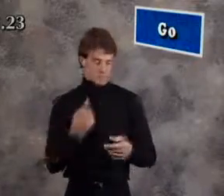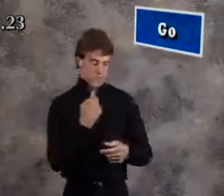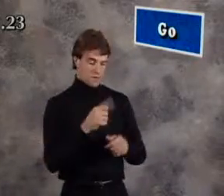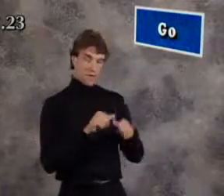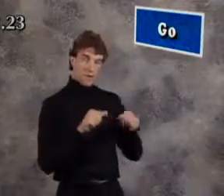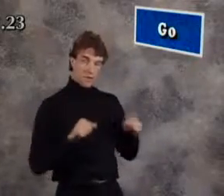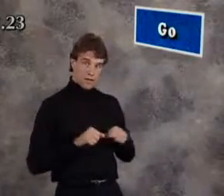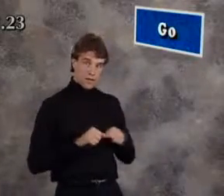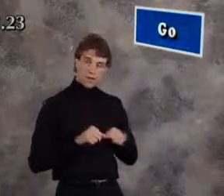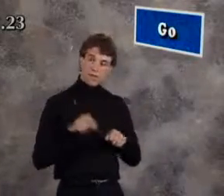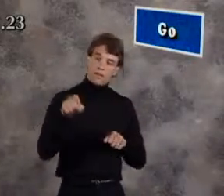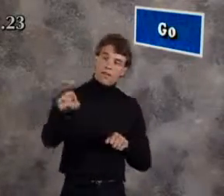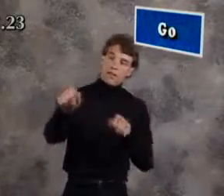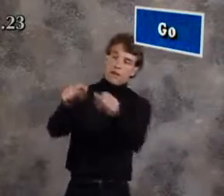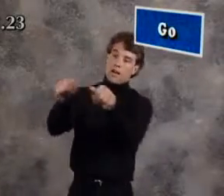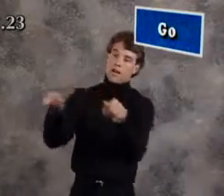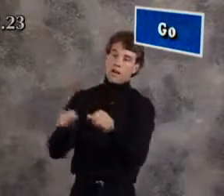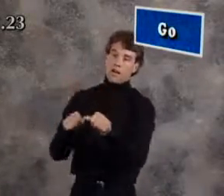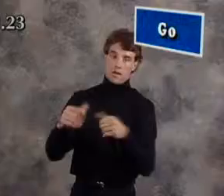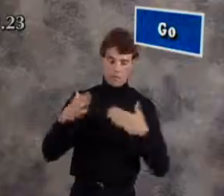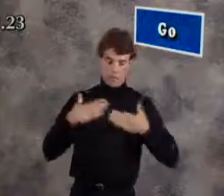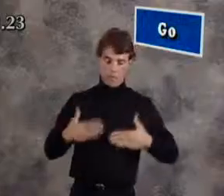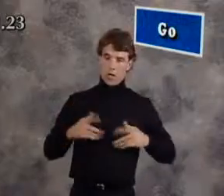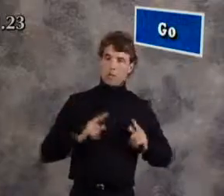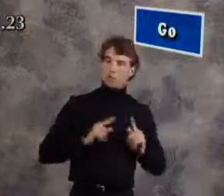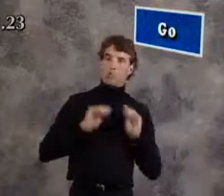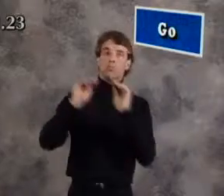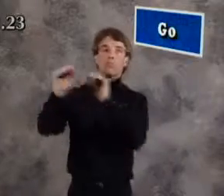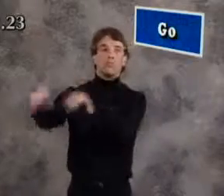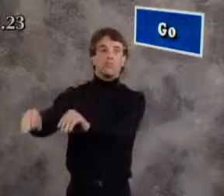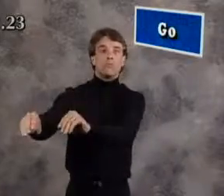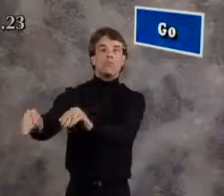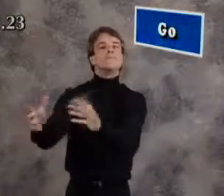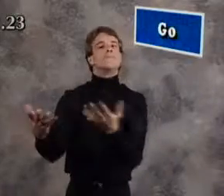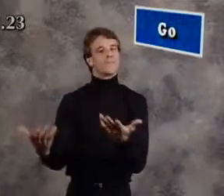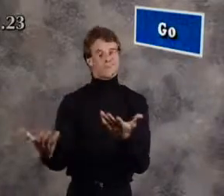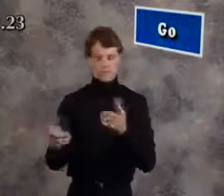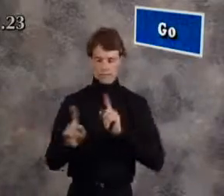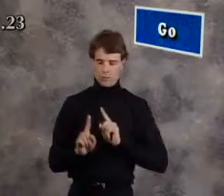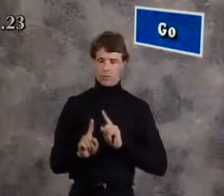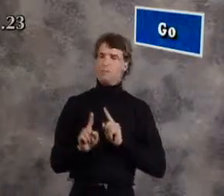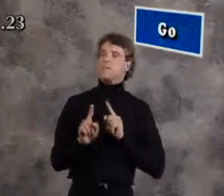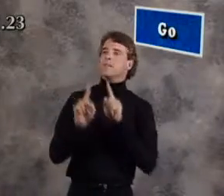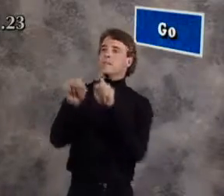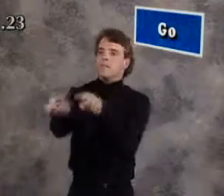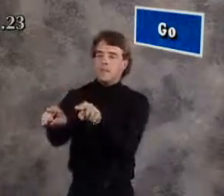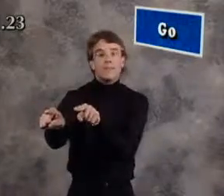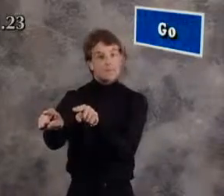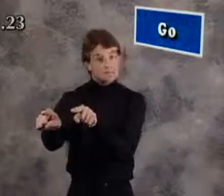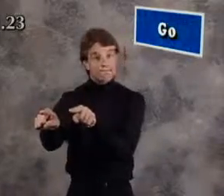Well, you're in one area and you want to go to another area. This sign represents that movement.